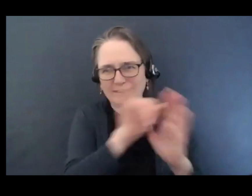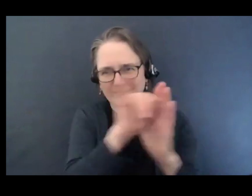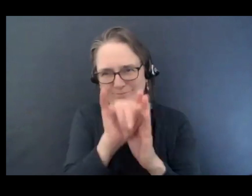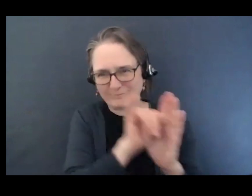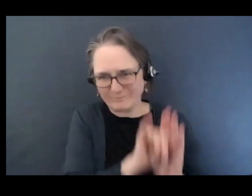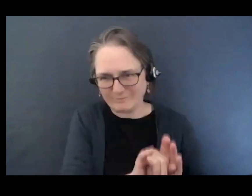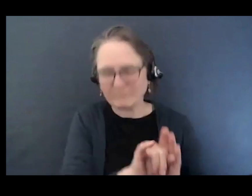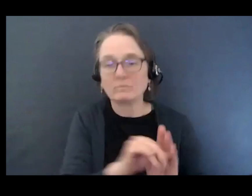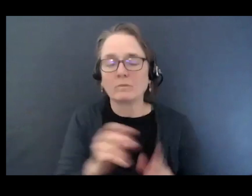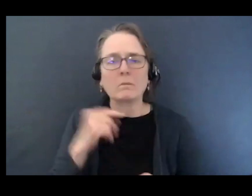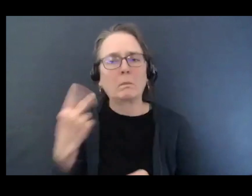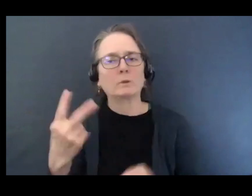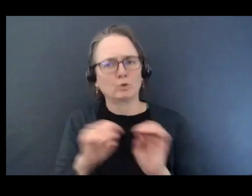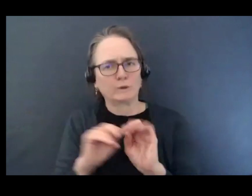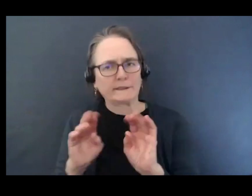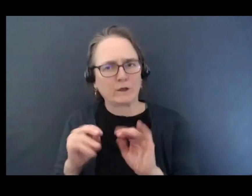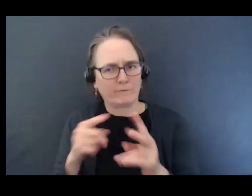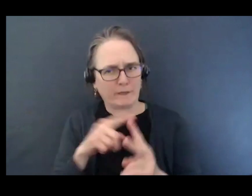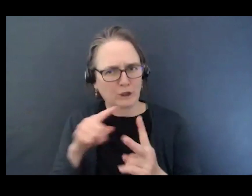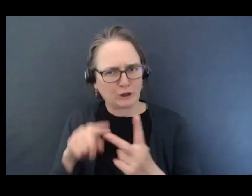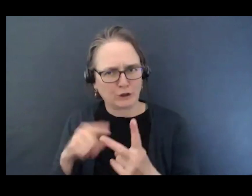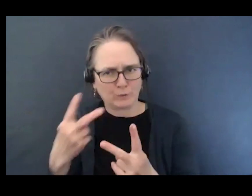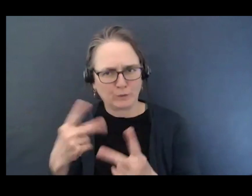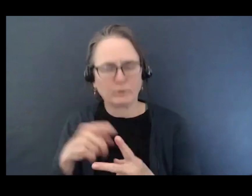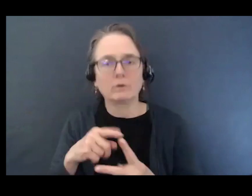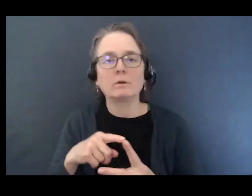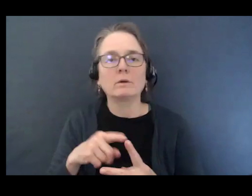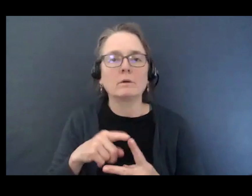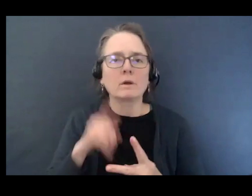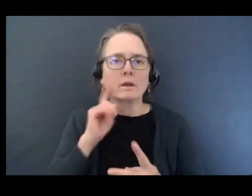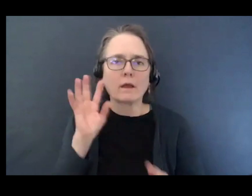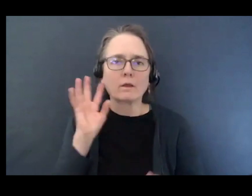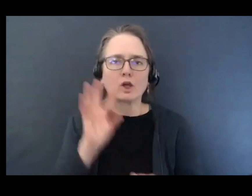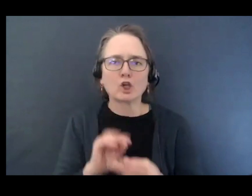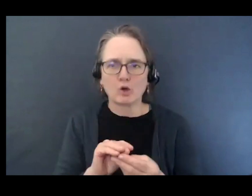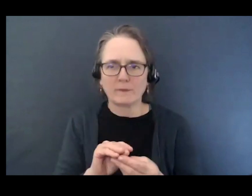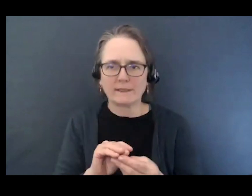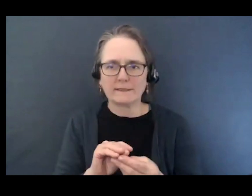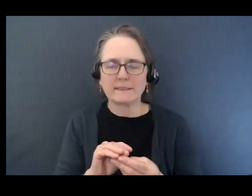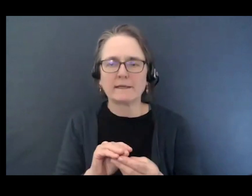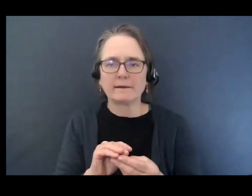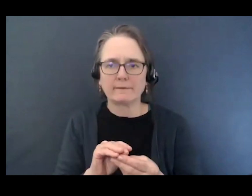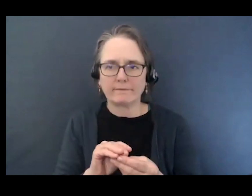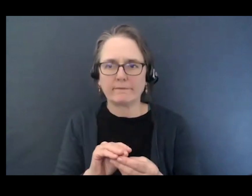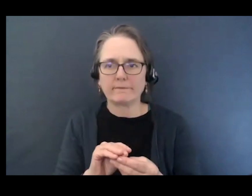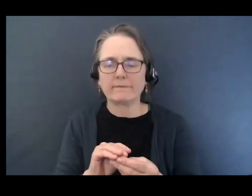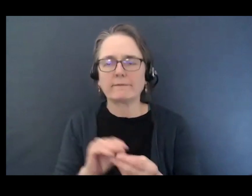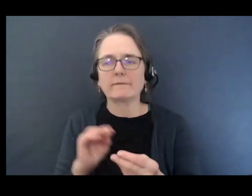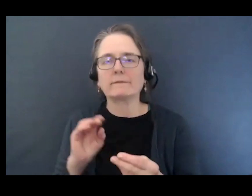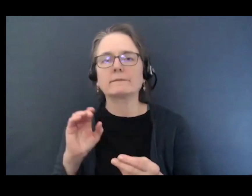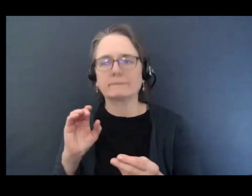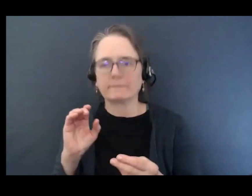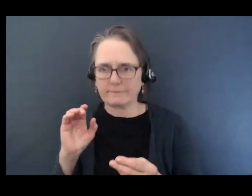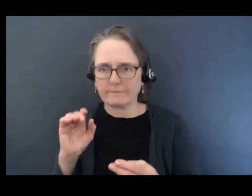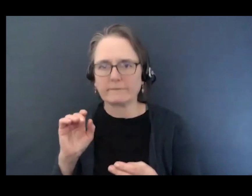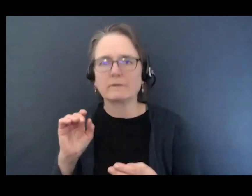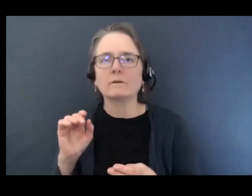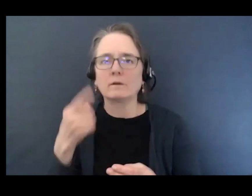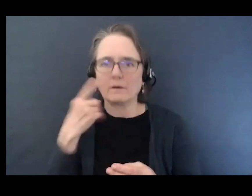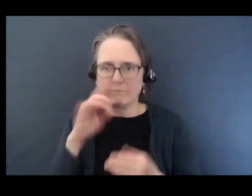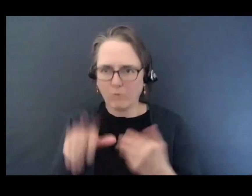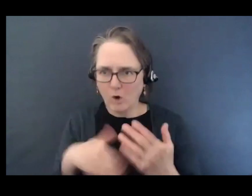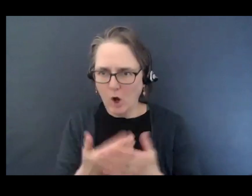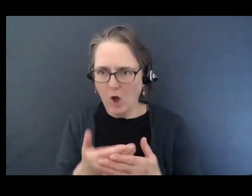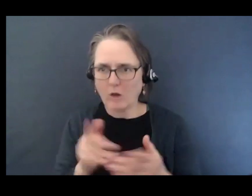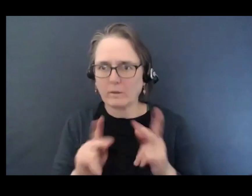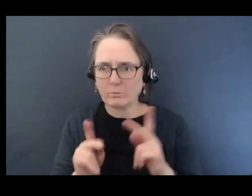There's 2 clarifications I'm curious about. One is in the cumulative sum of all the access connections per